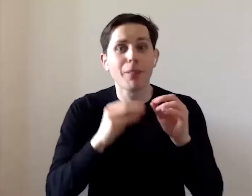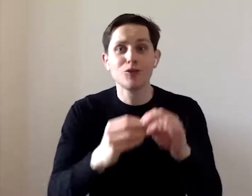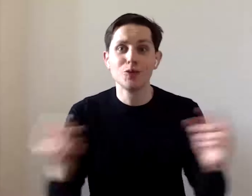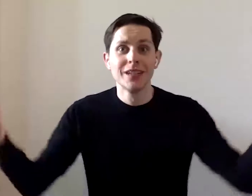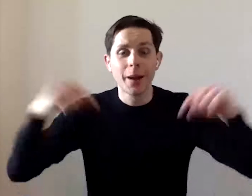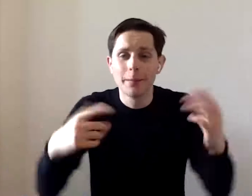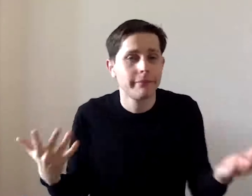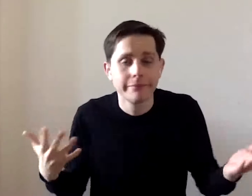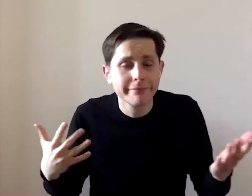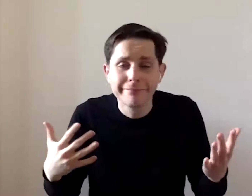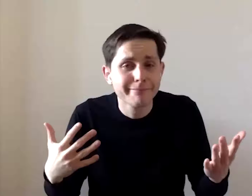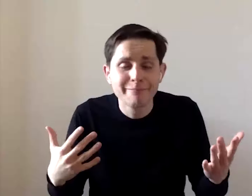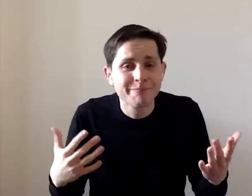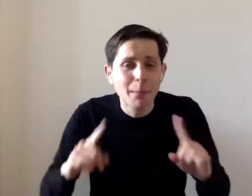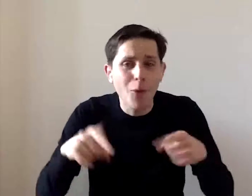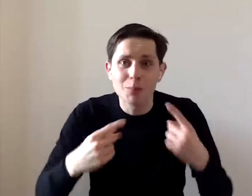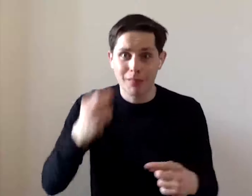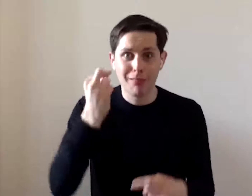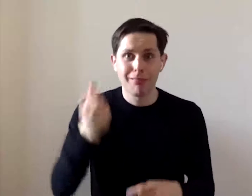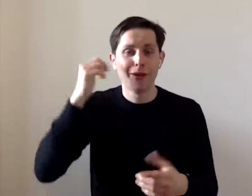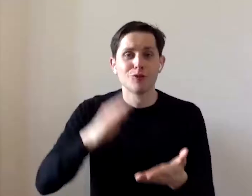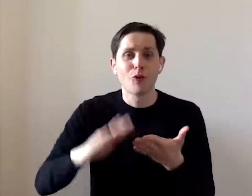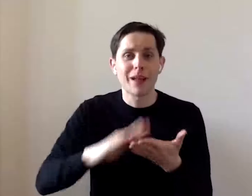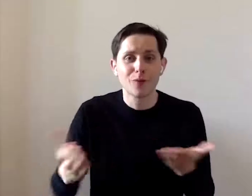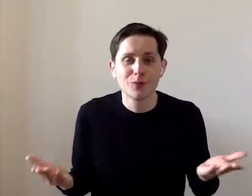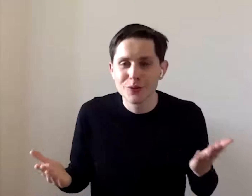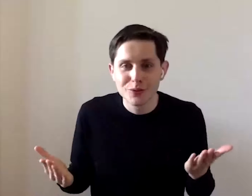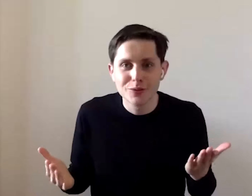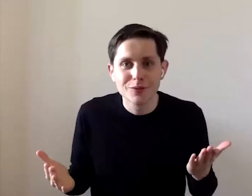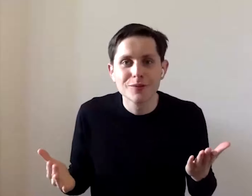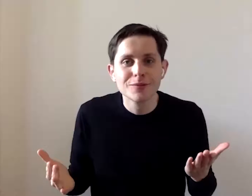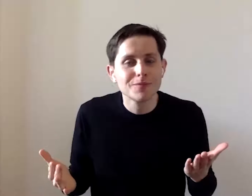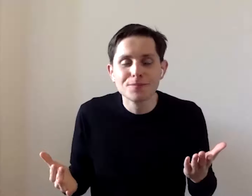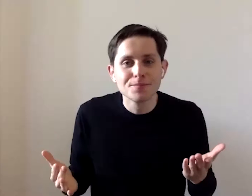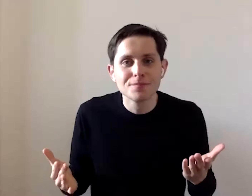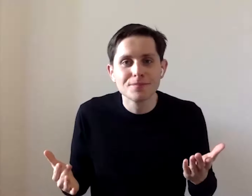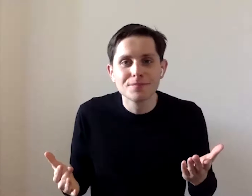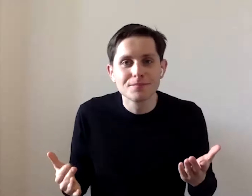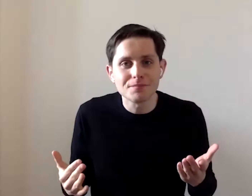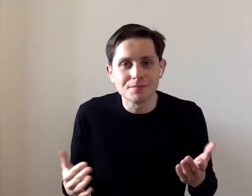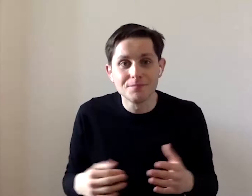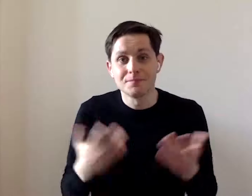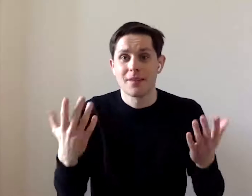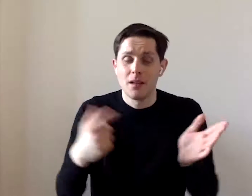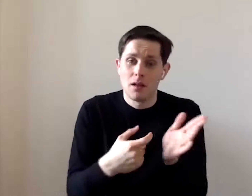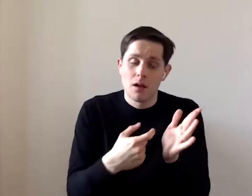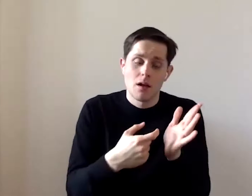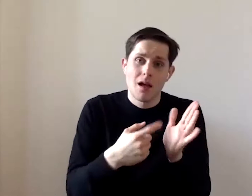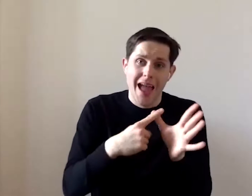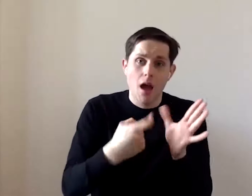change in the short term. You can't just all of a sudden have a greater influx of disabled students, as much as it would be great to. But I